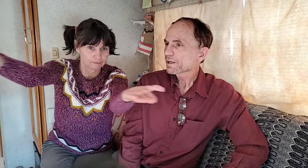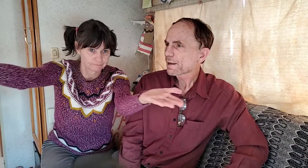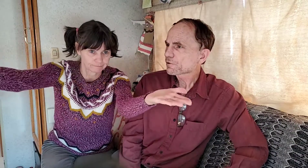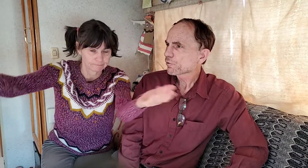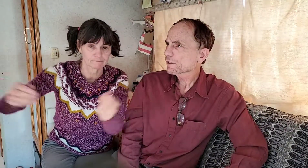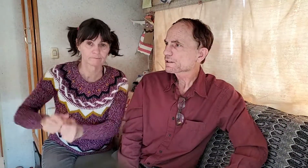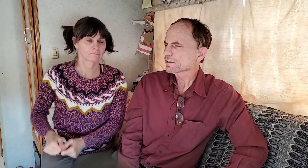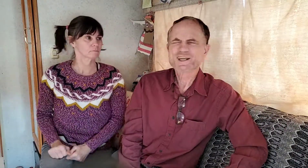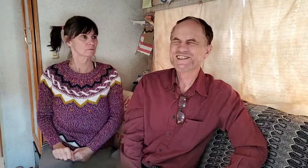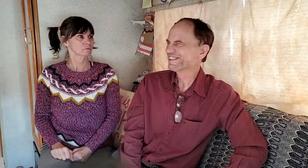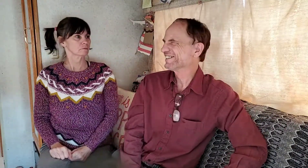I'm quarantined.